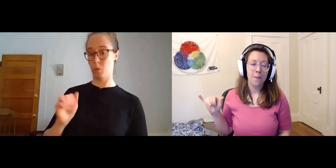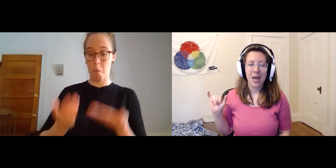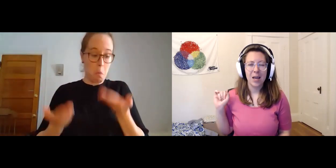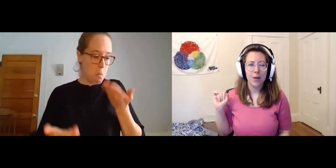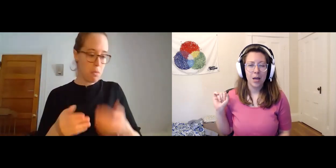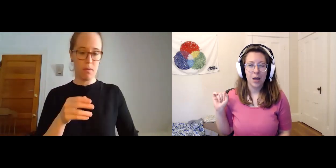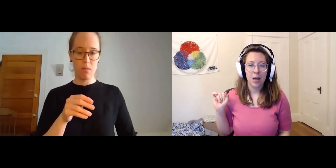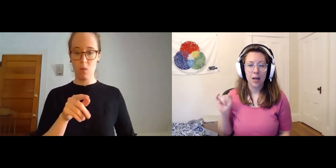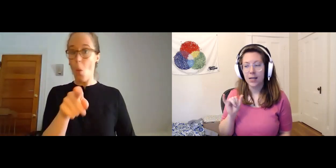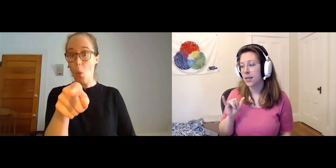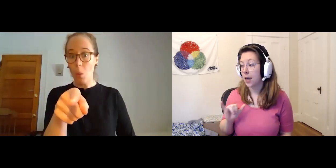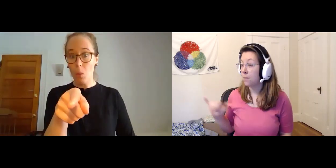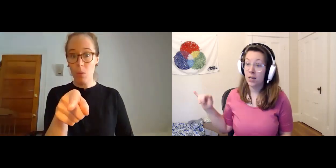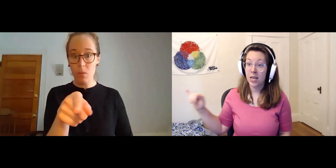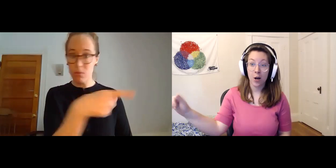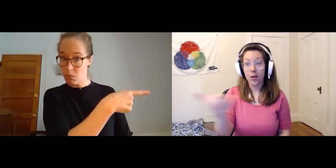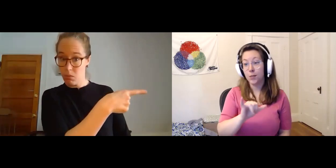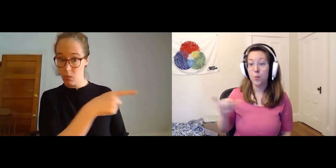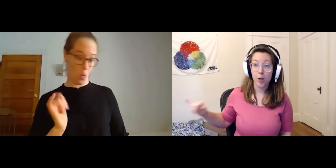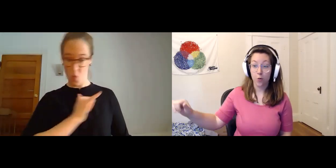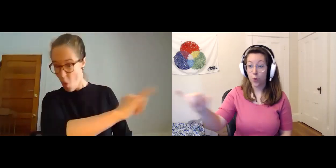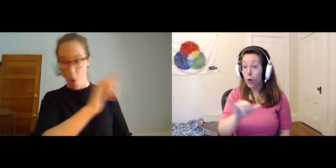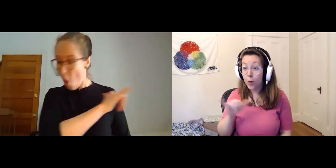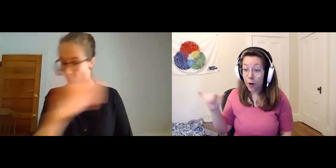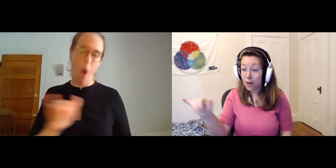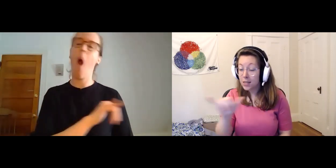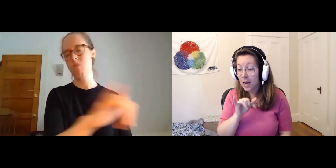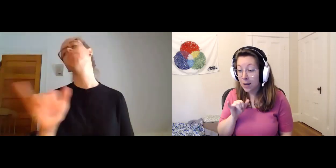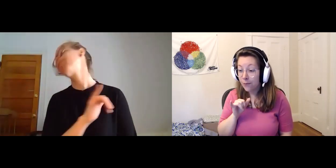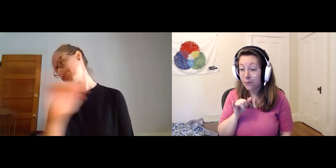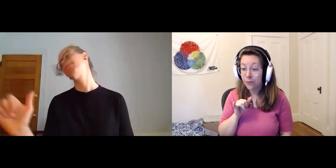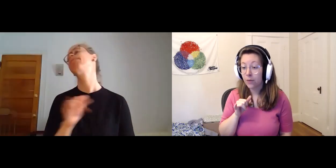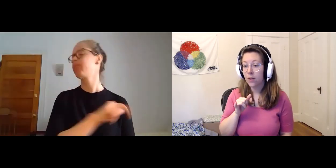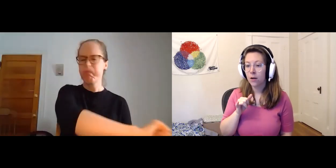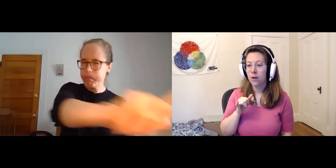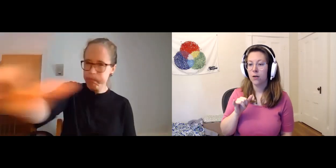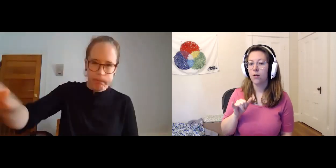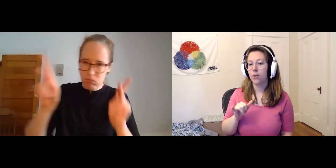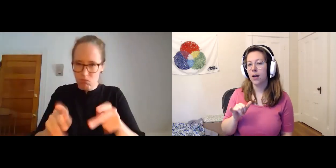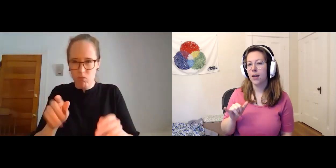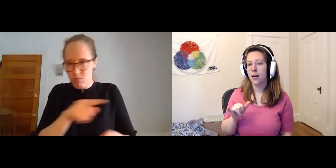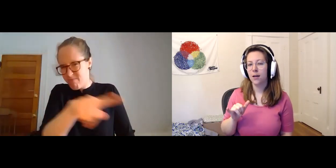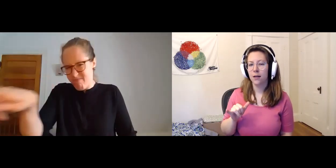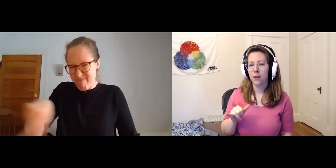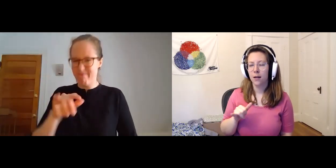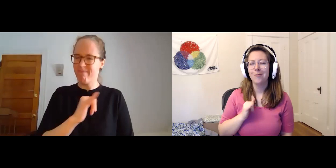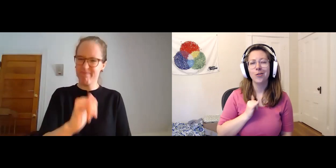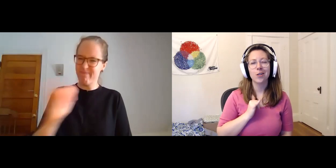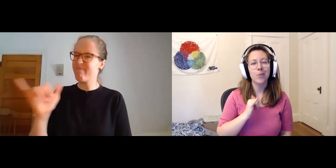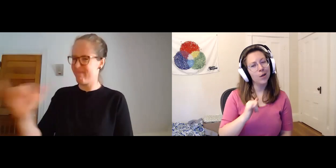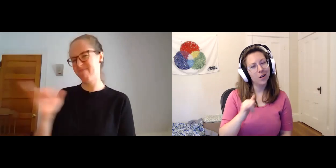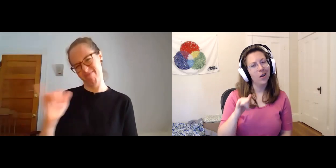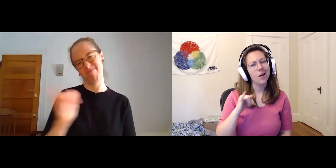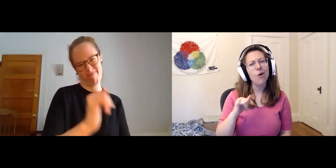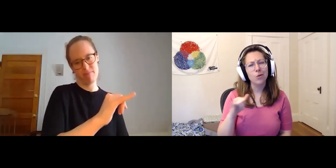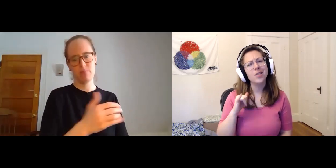Or maybe it's like me and all this people in the room are the same. Or like, just